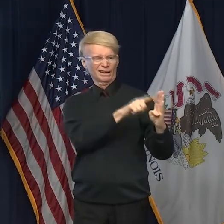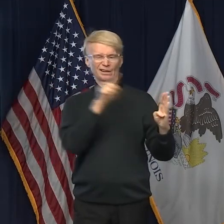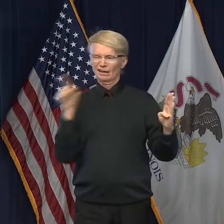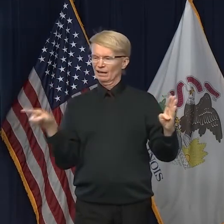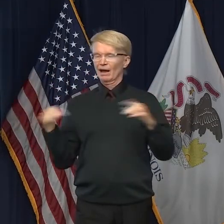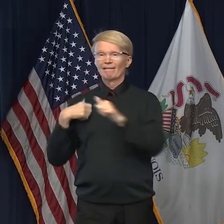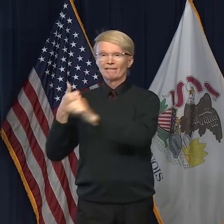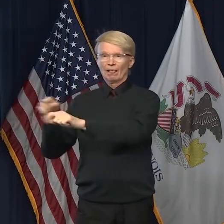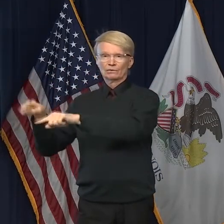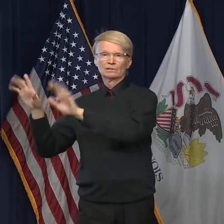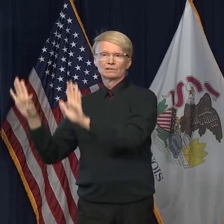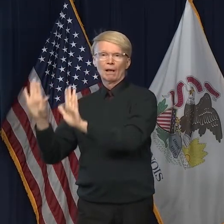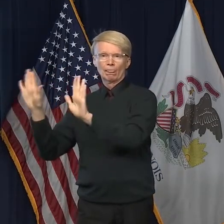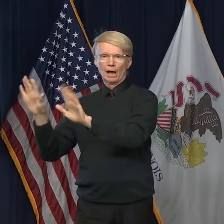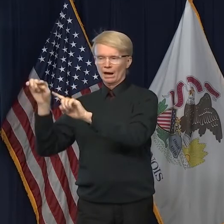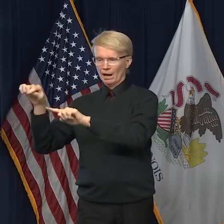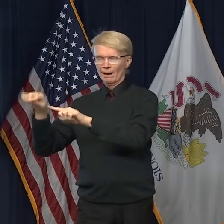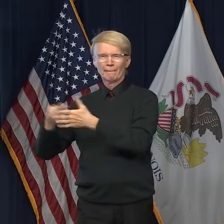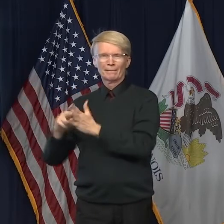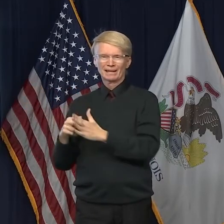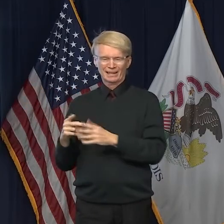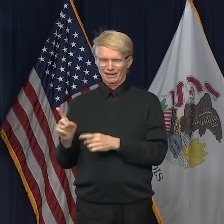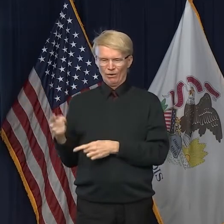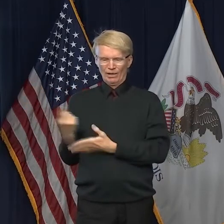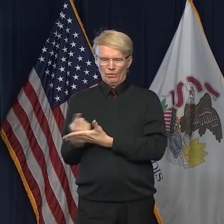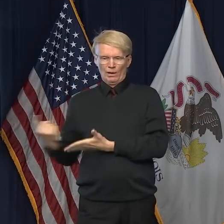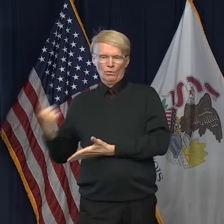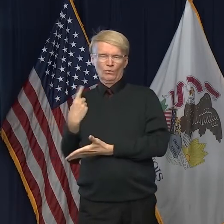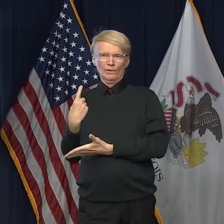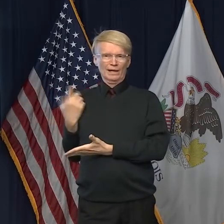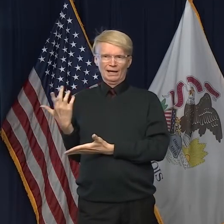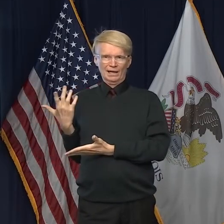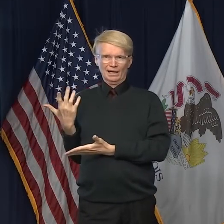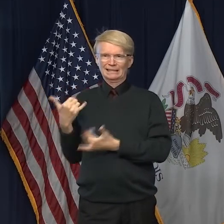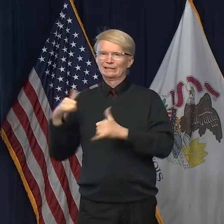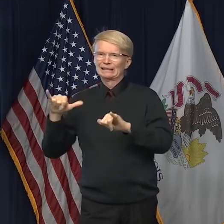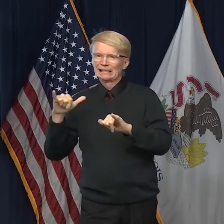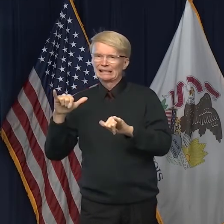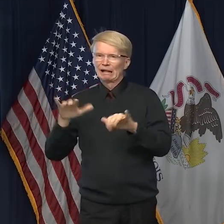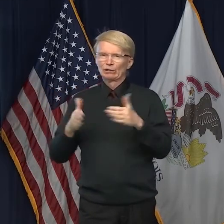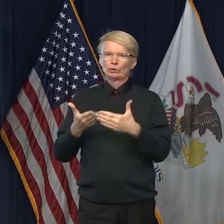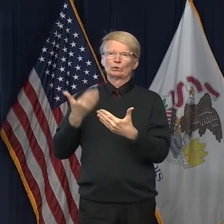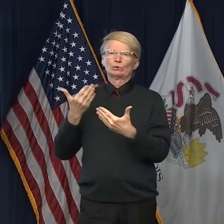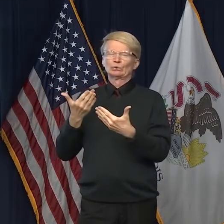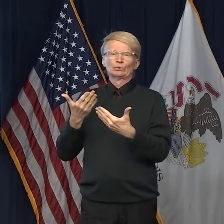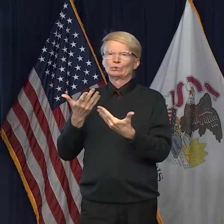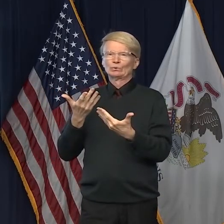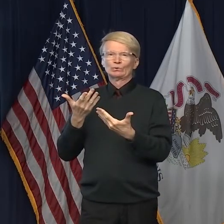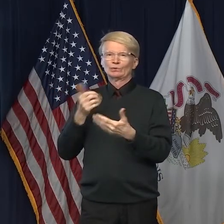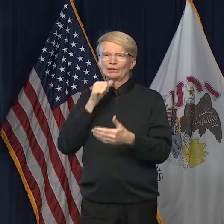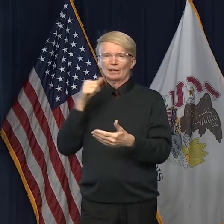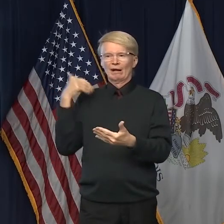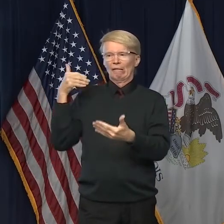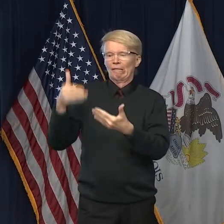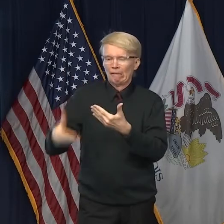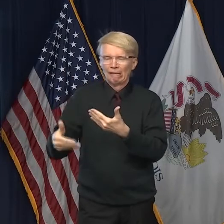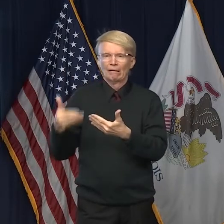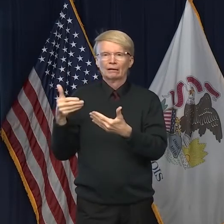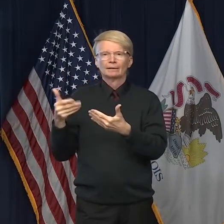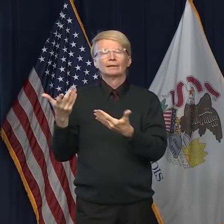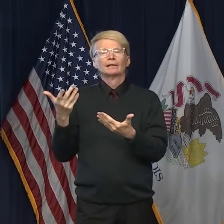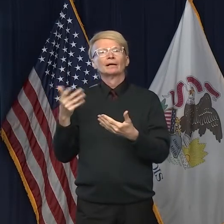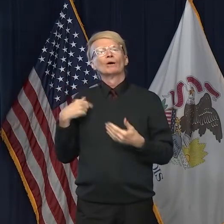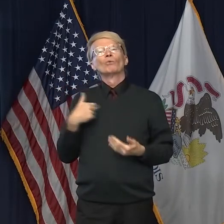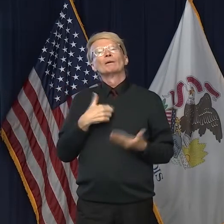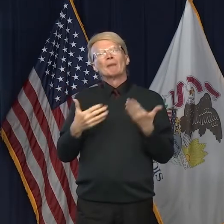Sunday day saying that we're really only a week out, and so it's really early. We might be seeing a few increased